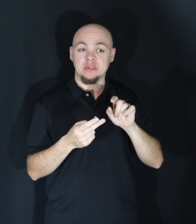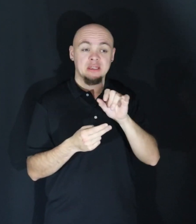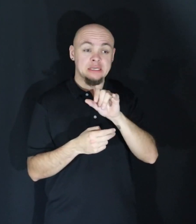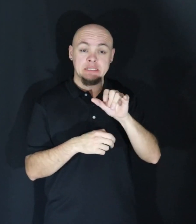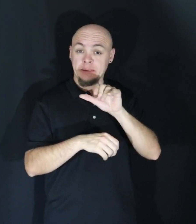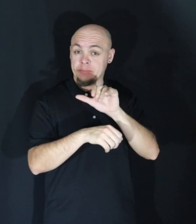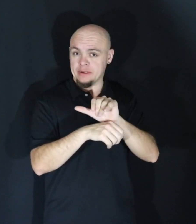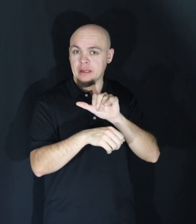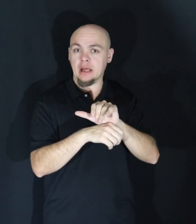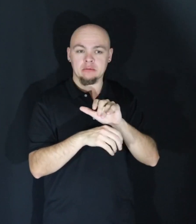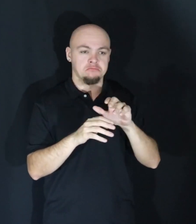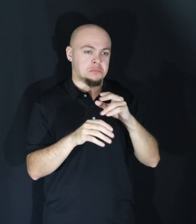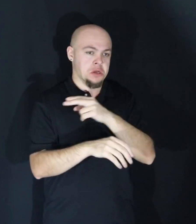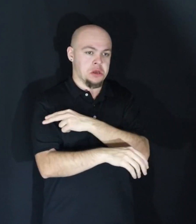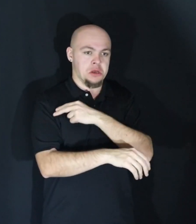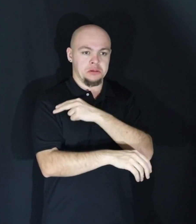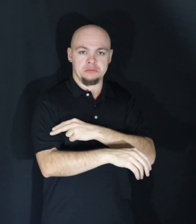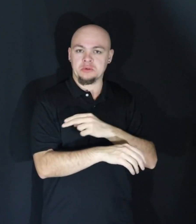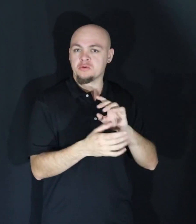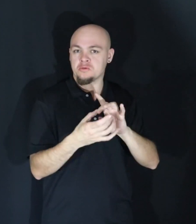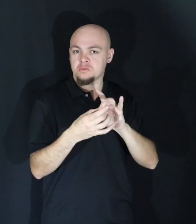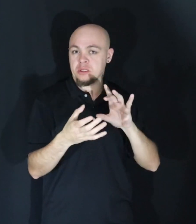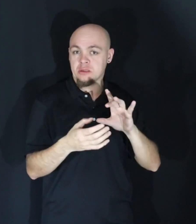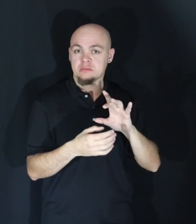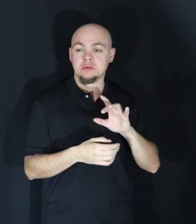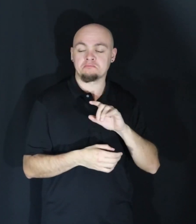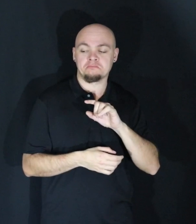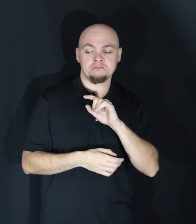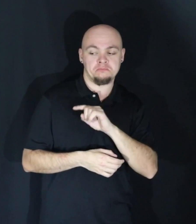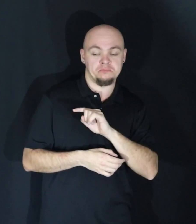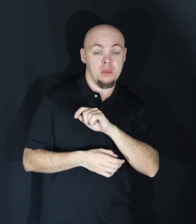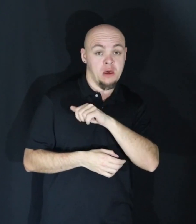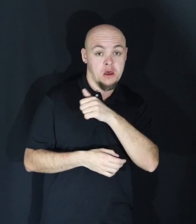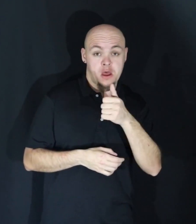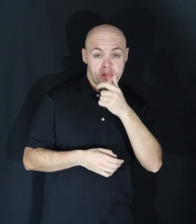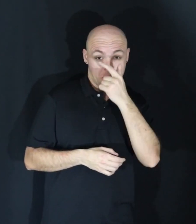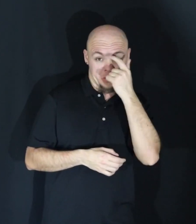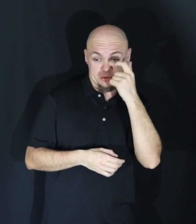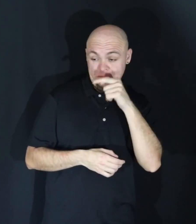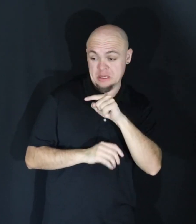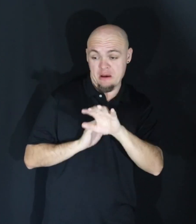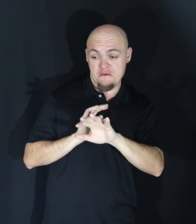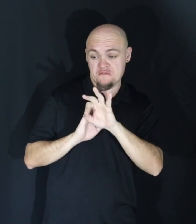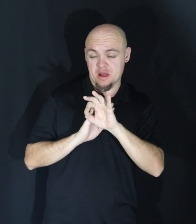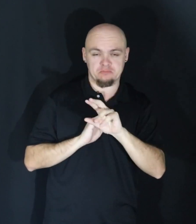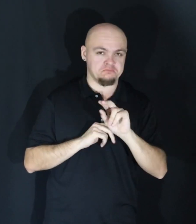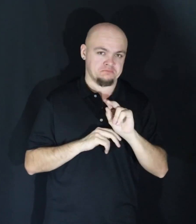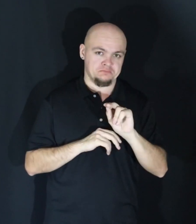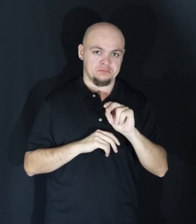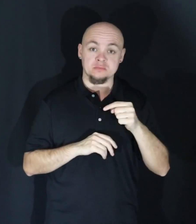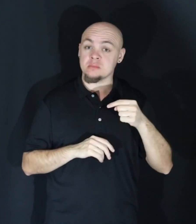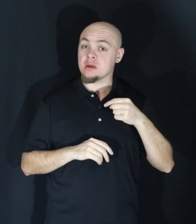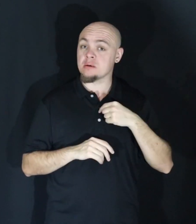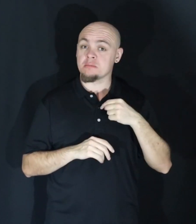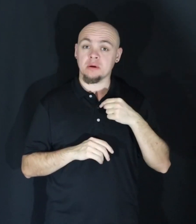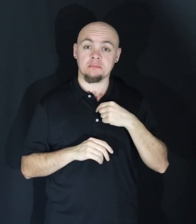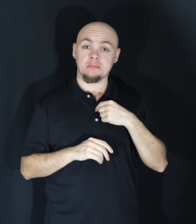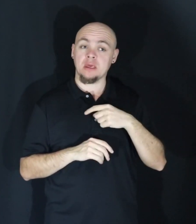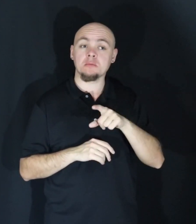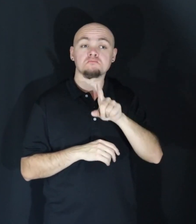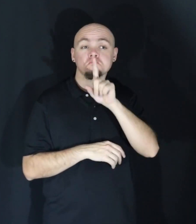night. Police couldn't find the other suspect. However, me not turning my friend